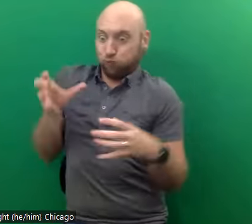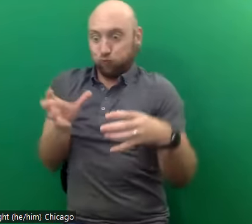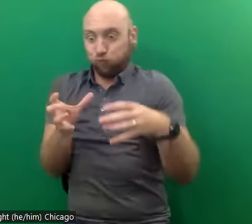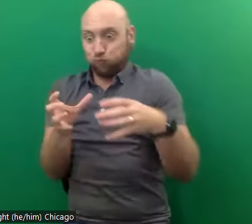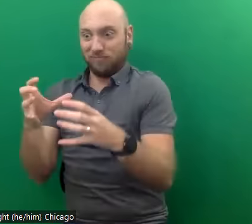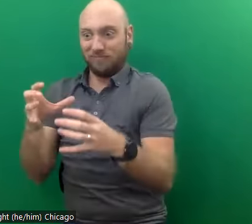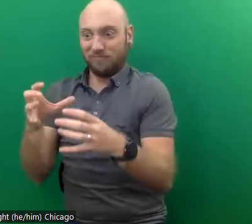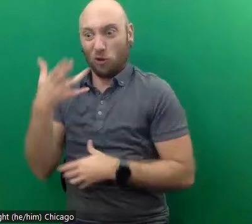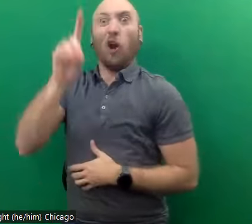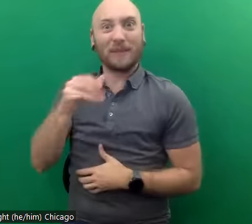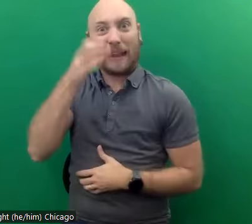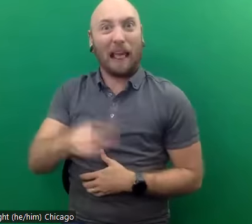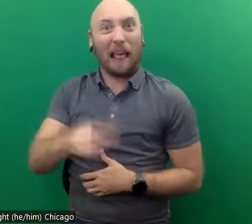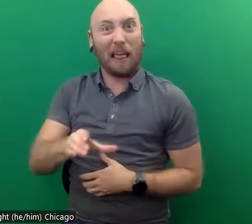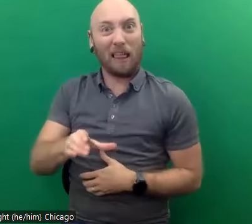elephants.